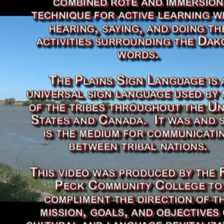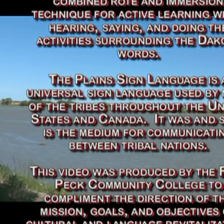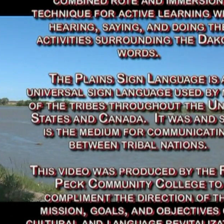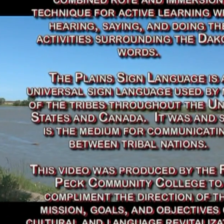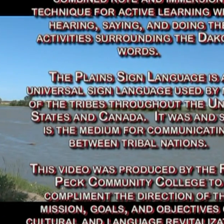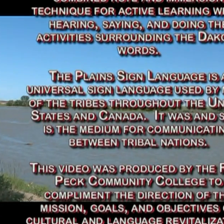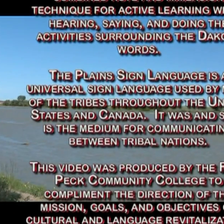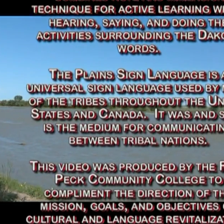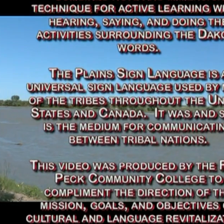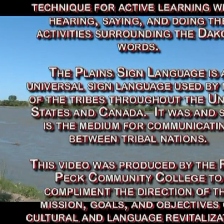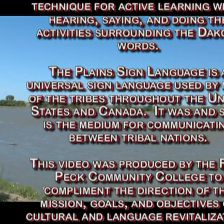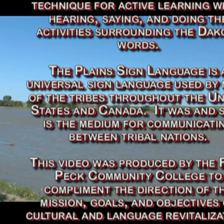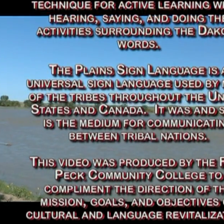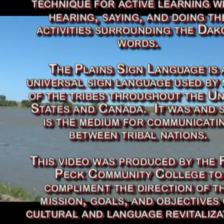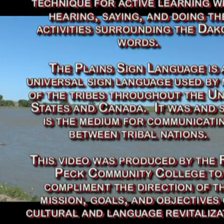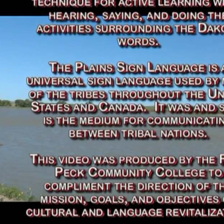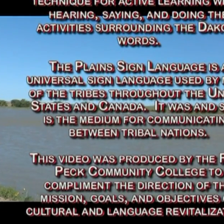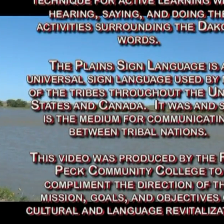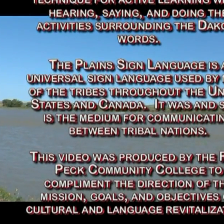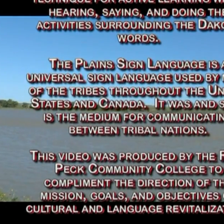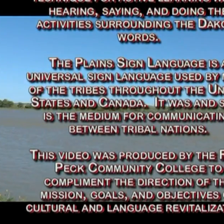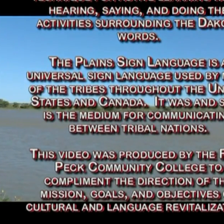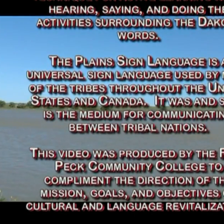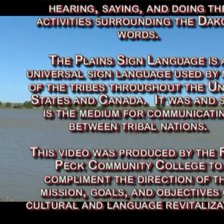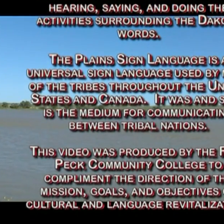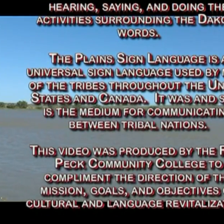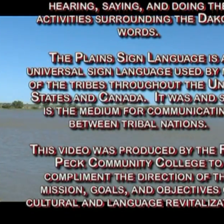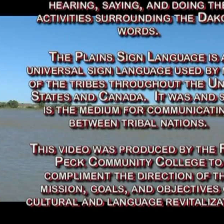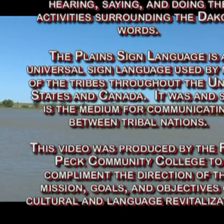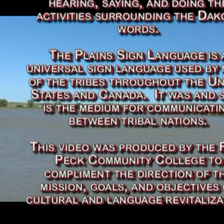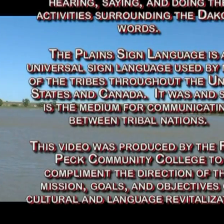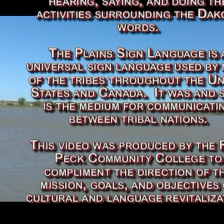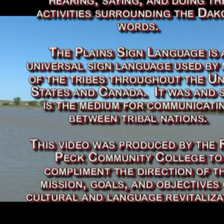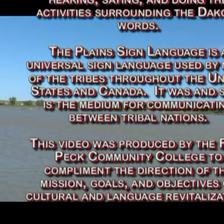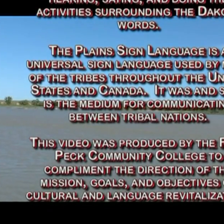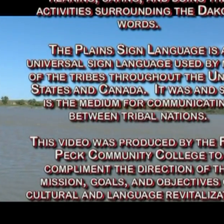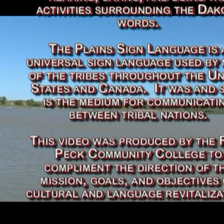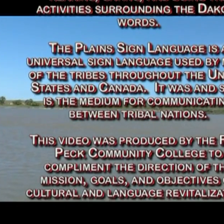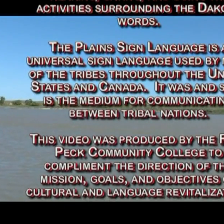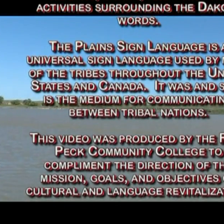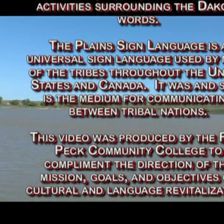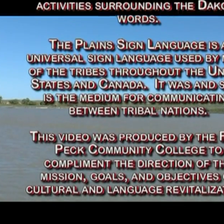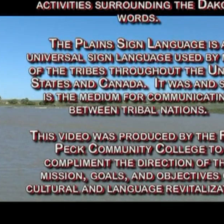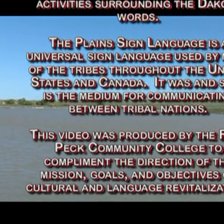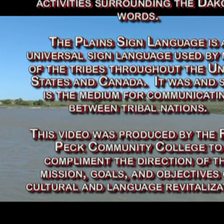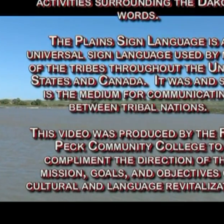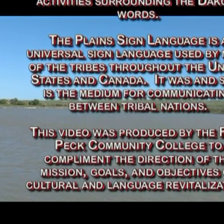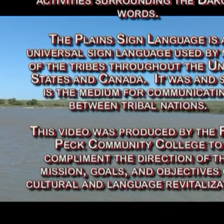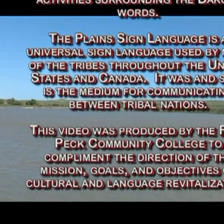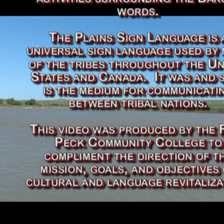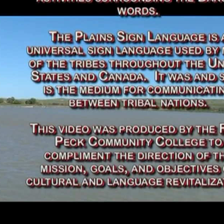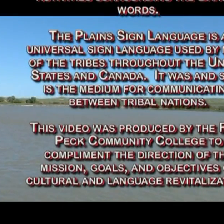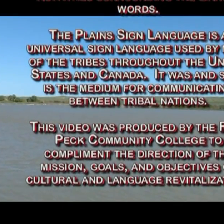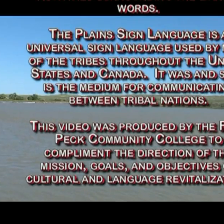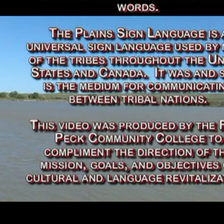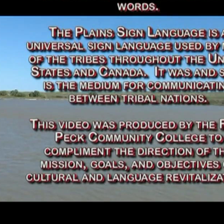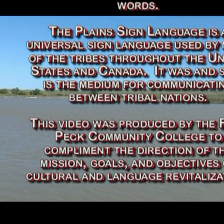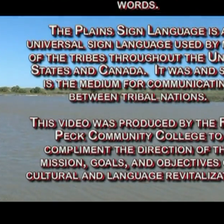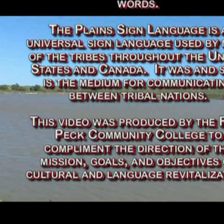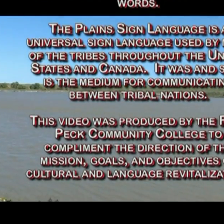for communicating between tribal nations. This video was produced by the Fort Peck Community College to complement the direction of the